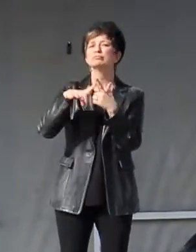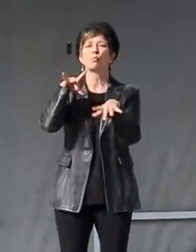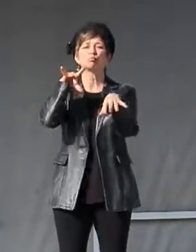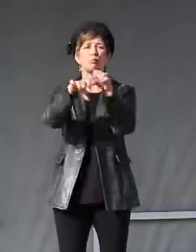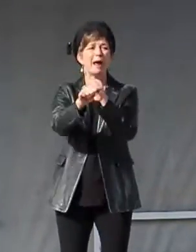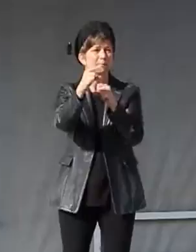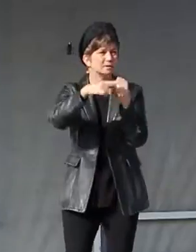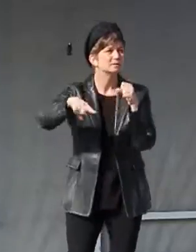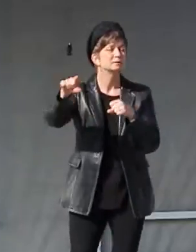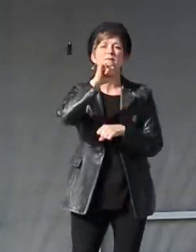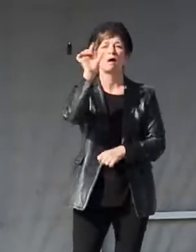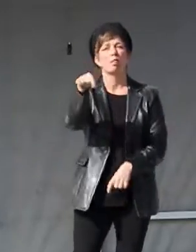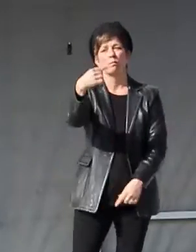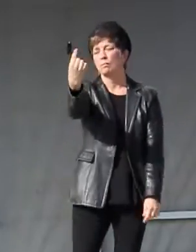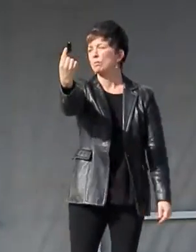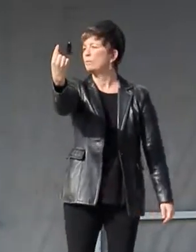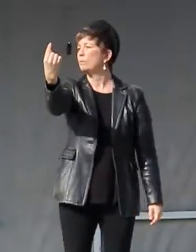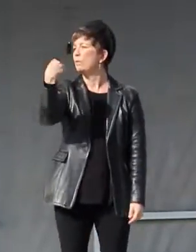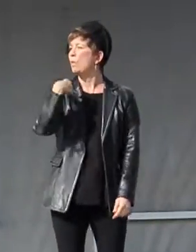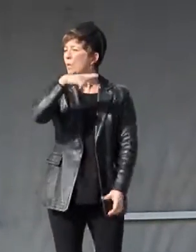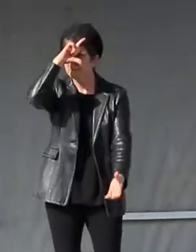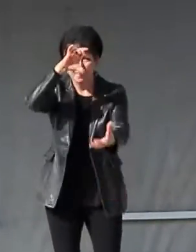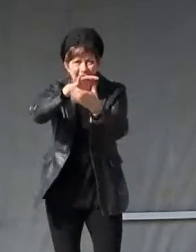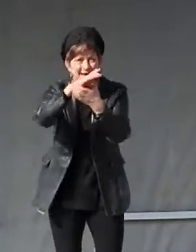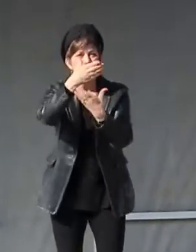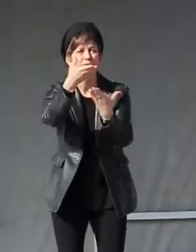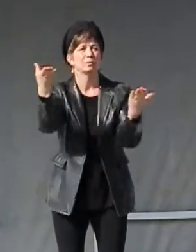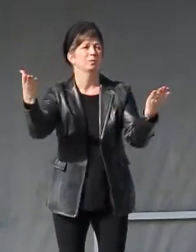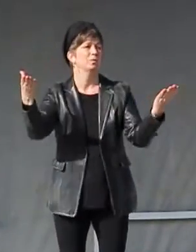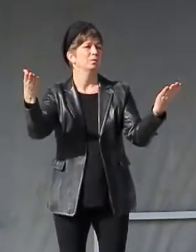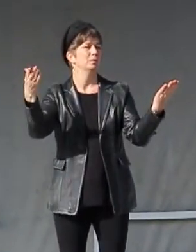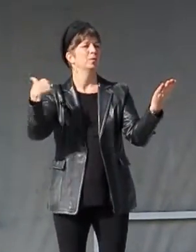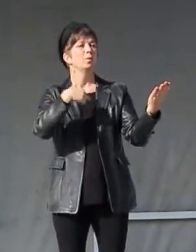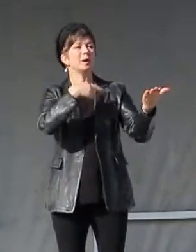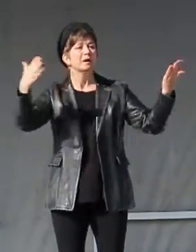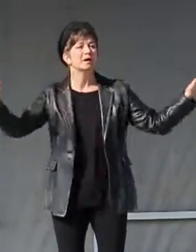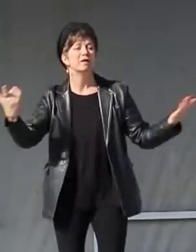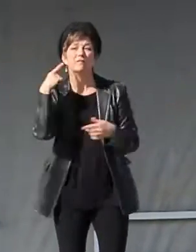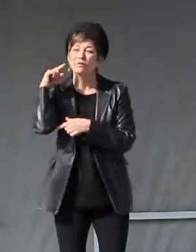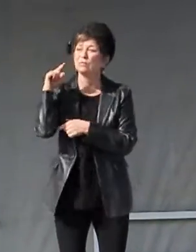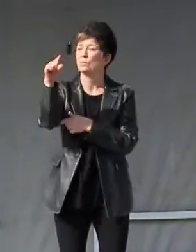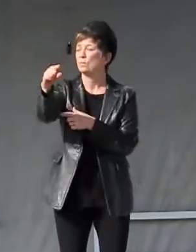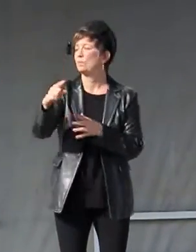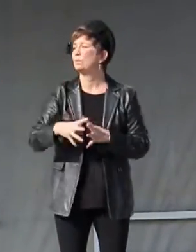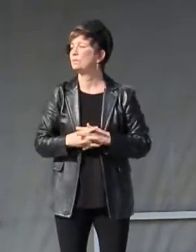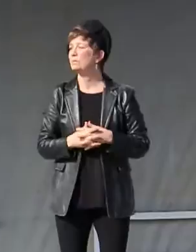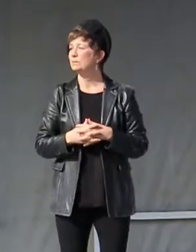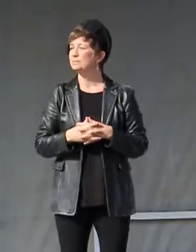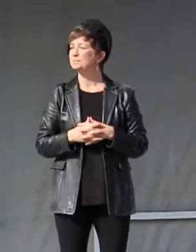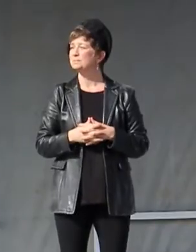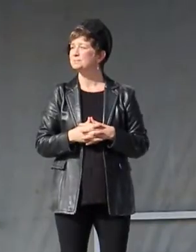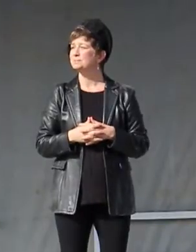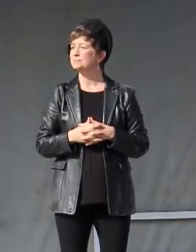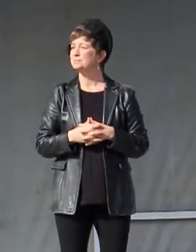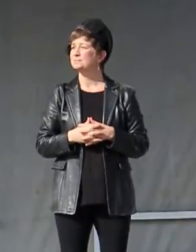are not alone. We believe you. We are here for you.